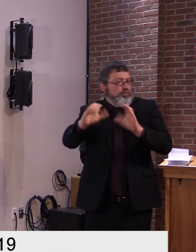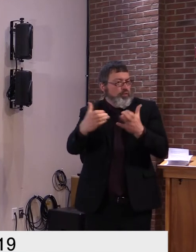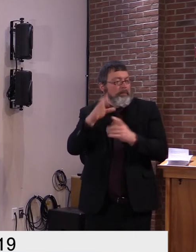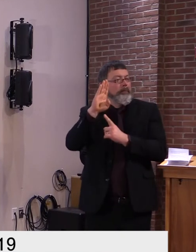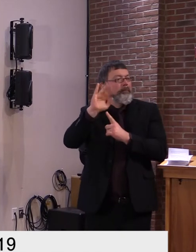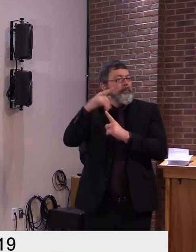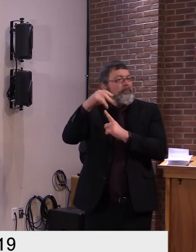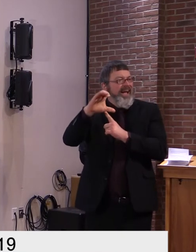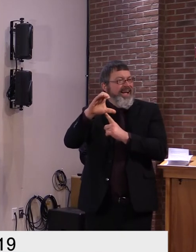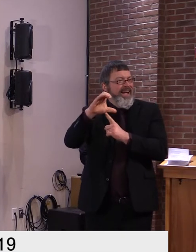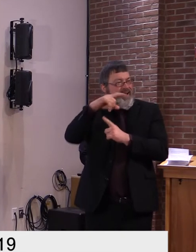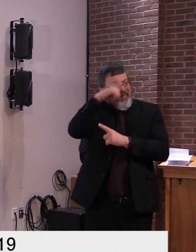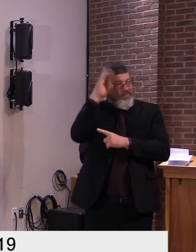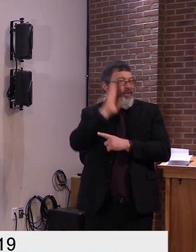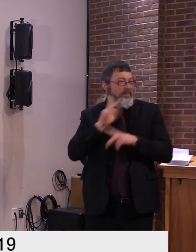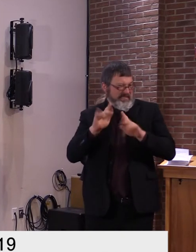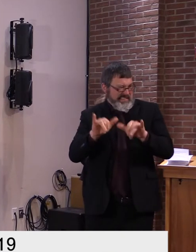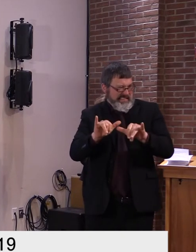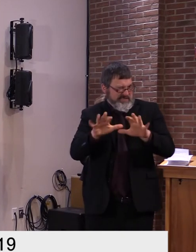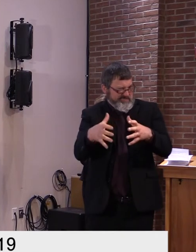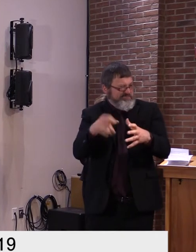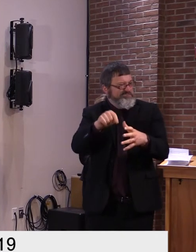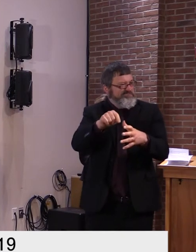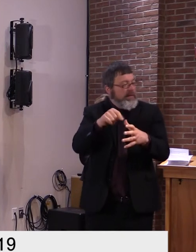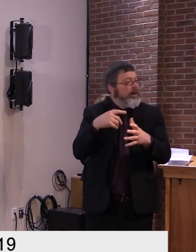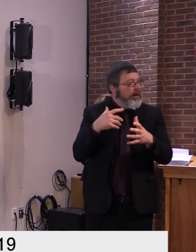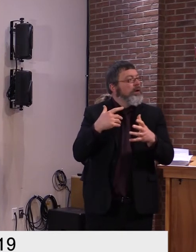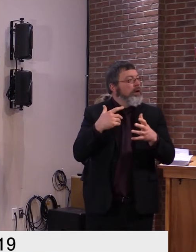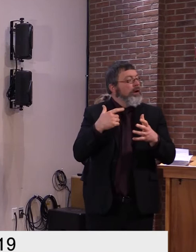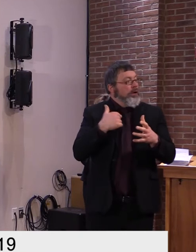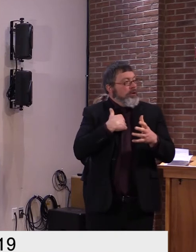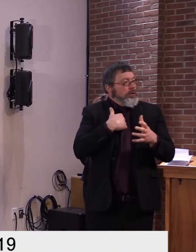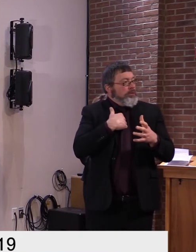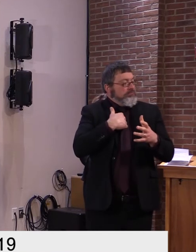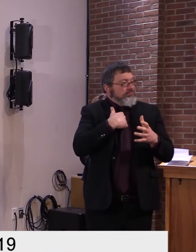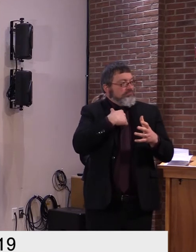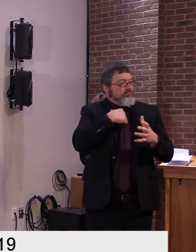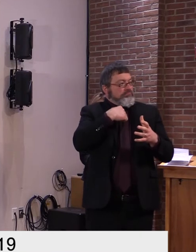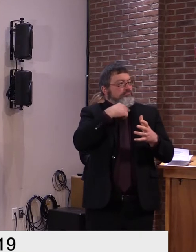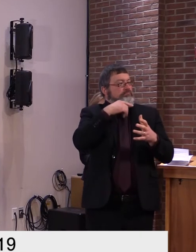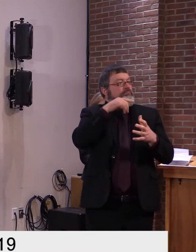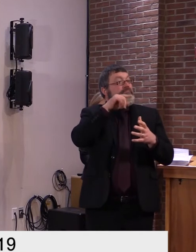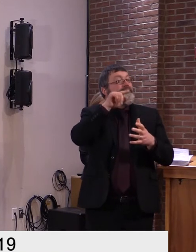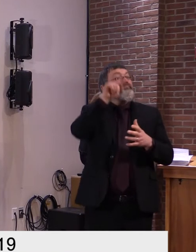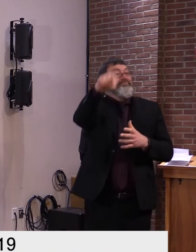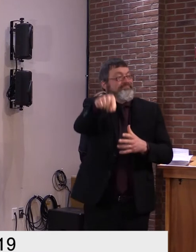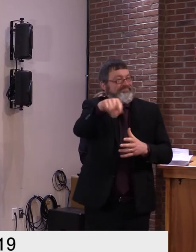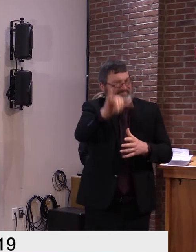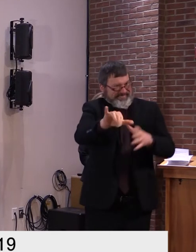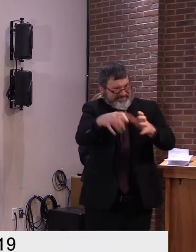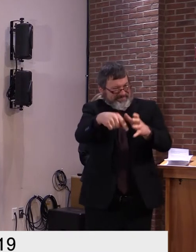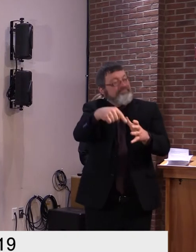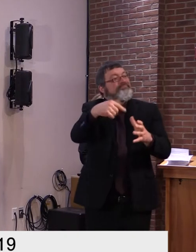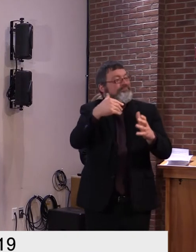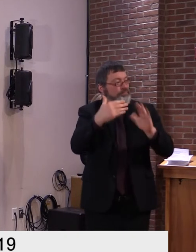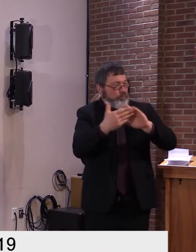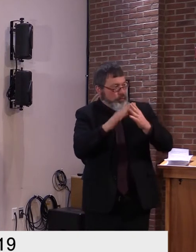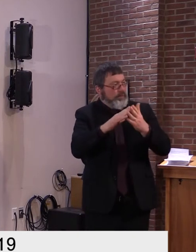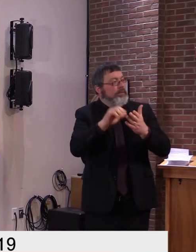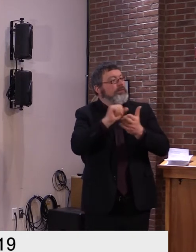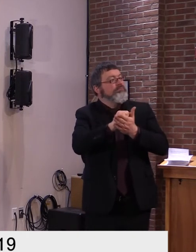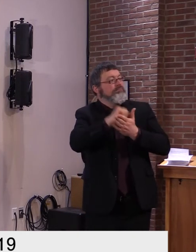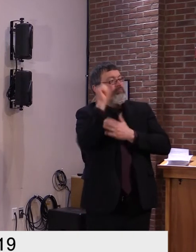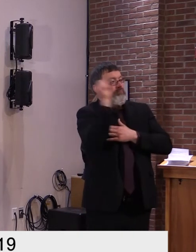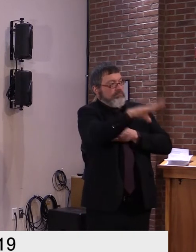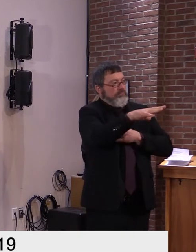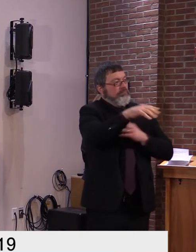and I wanted to know what your response to this is, or is this part of the plan that's being